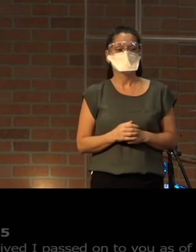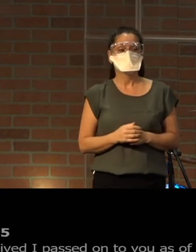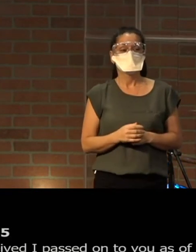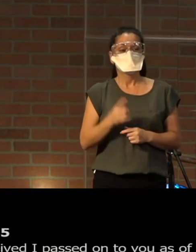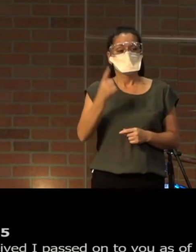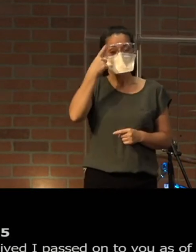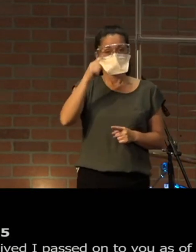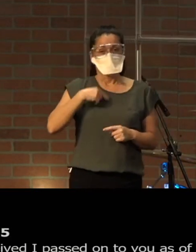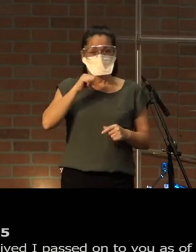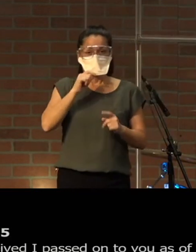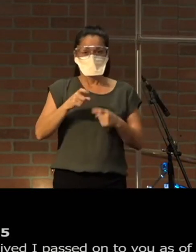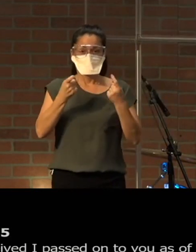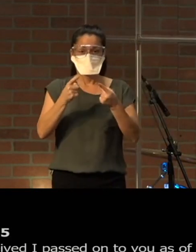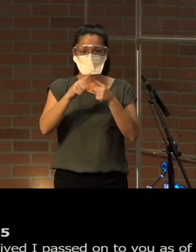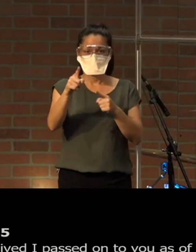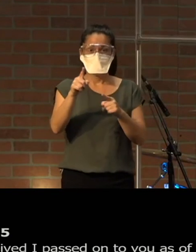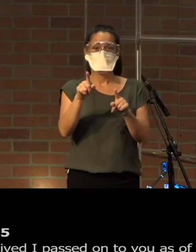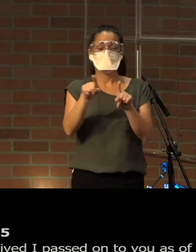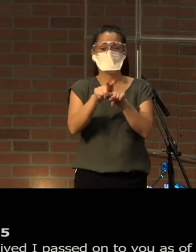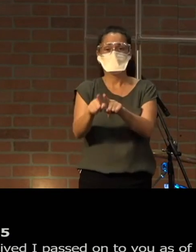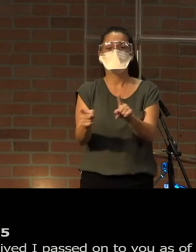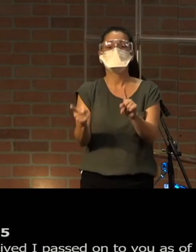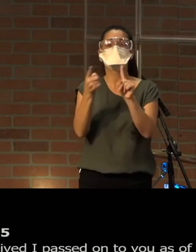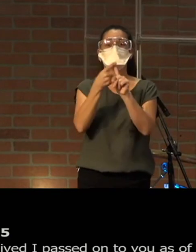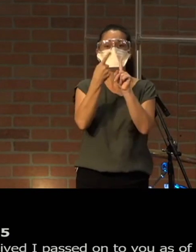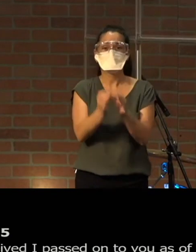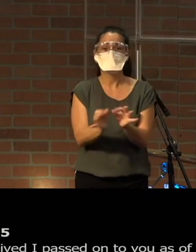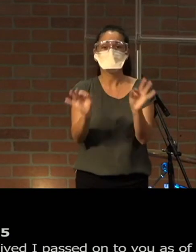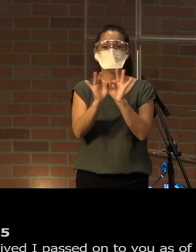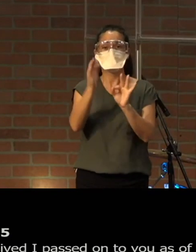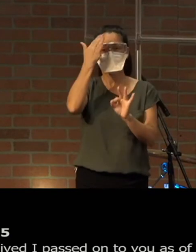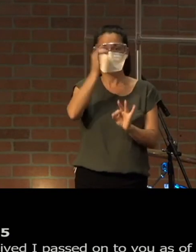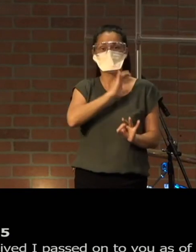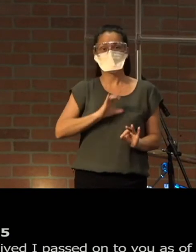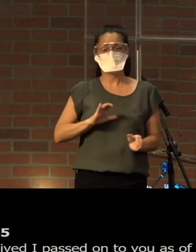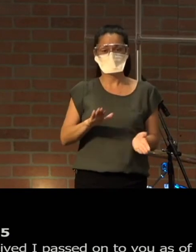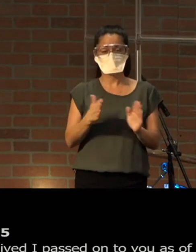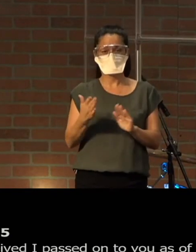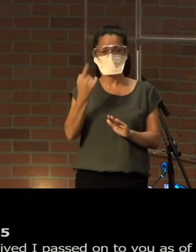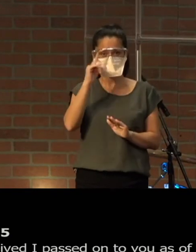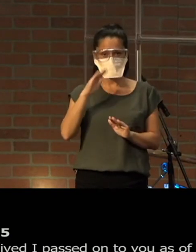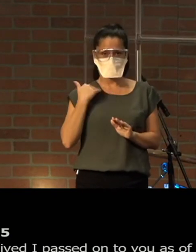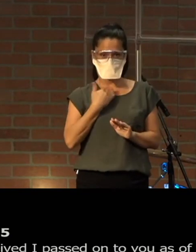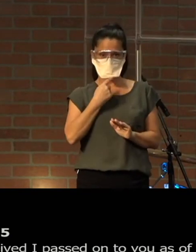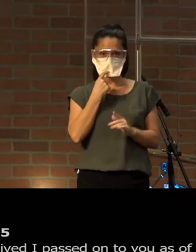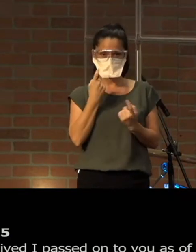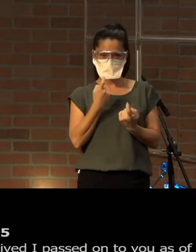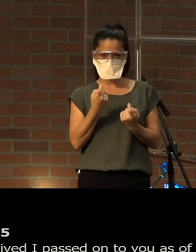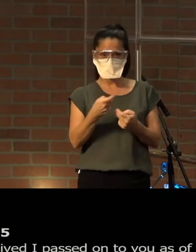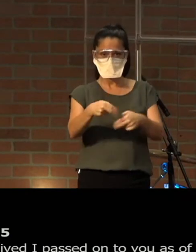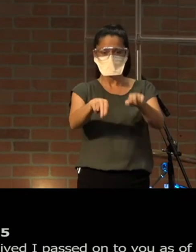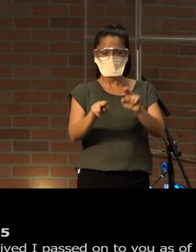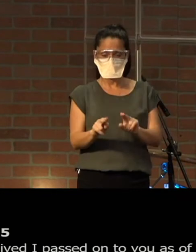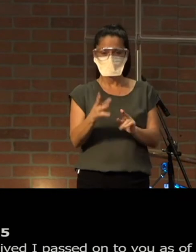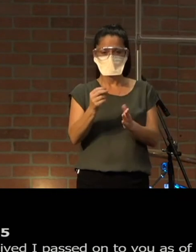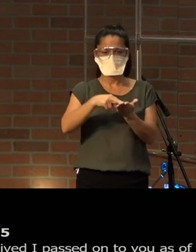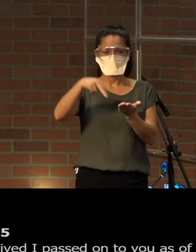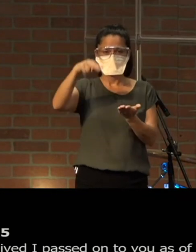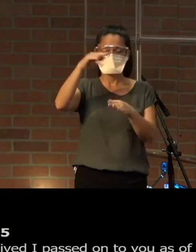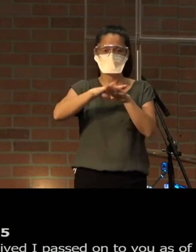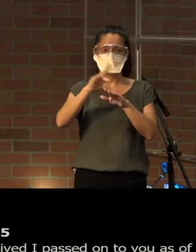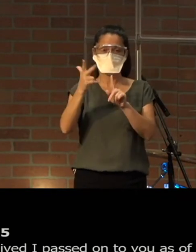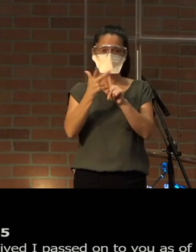first importance that Christ died for our sins, and that he was buried, and that he was raised on the third day